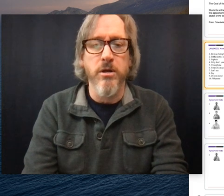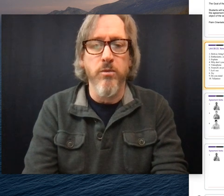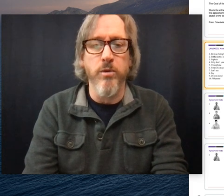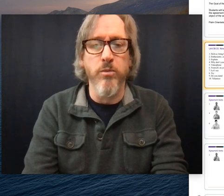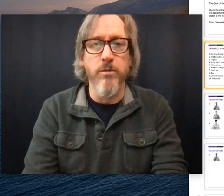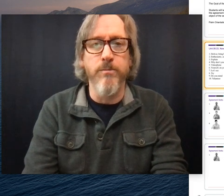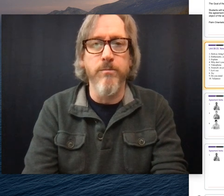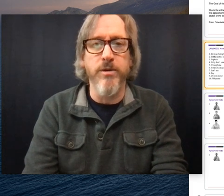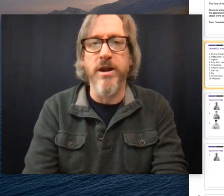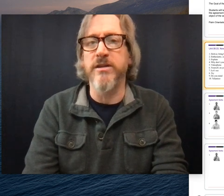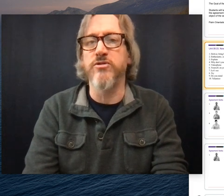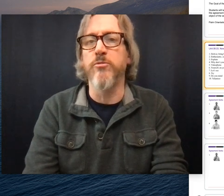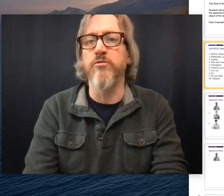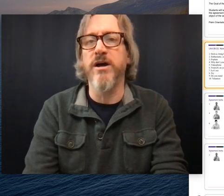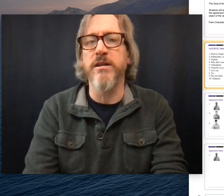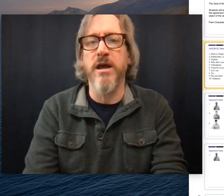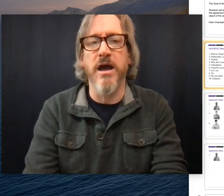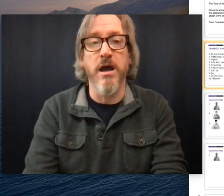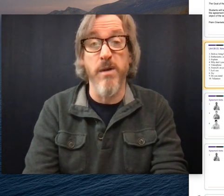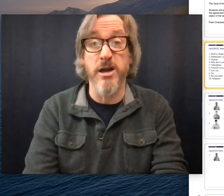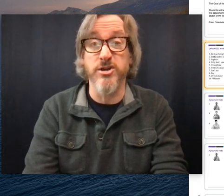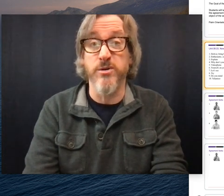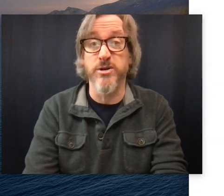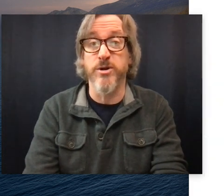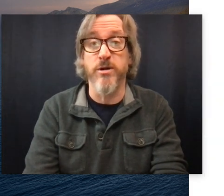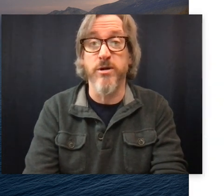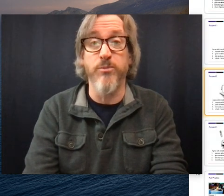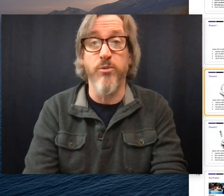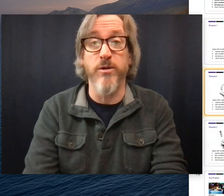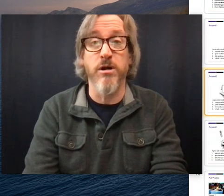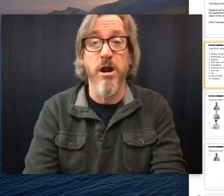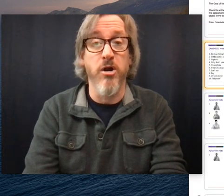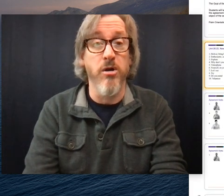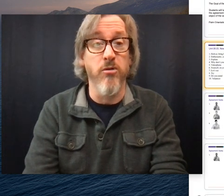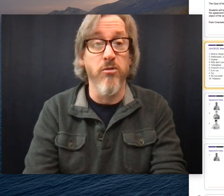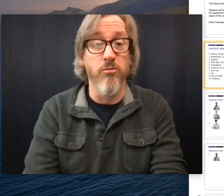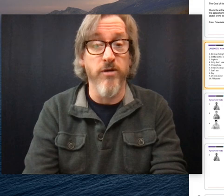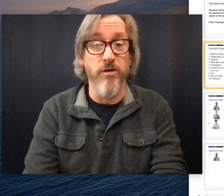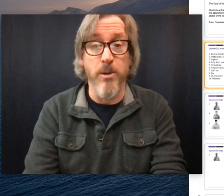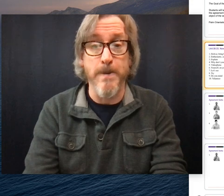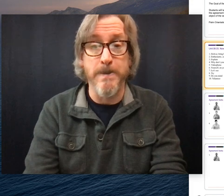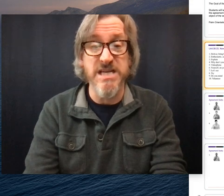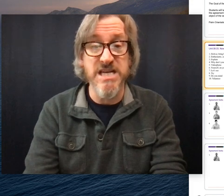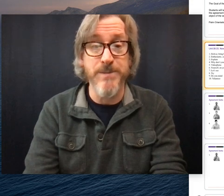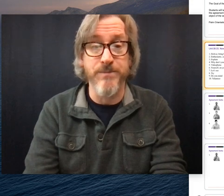then we will be ready to move on. I'm actually going to record 8.4 right now. Beep.